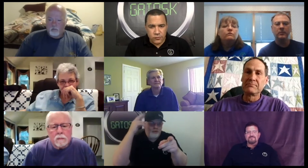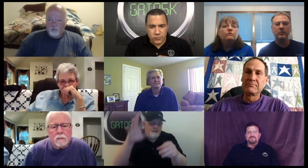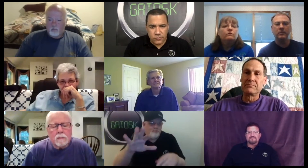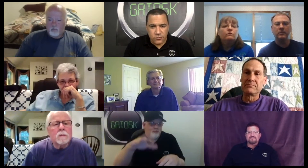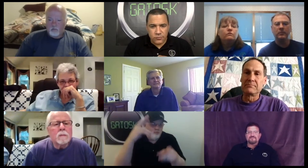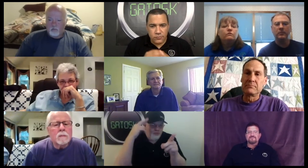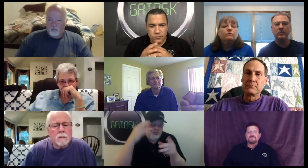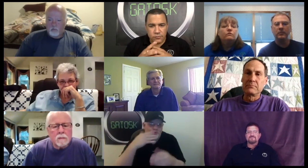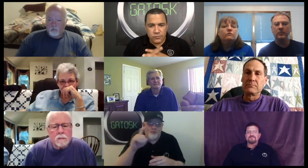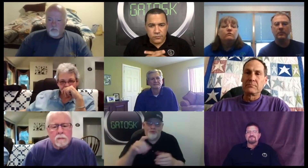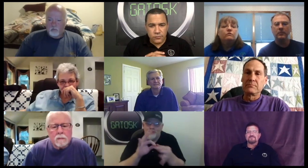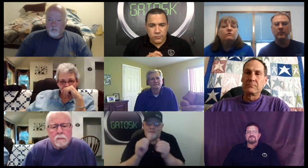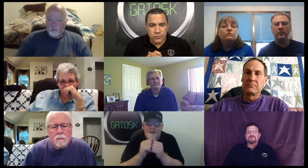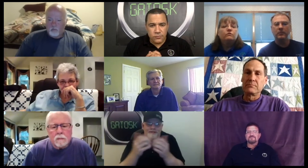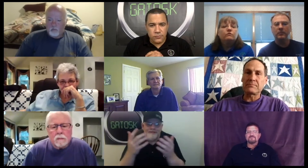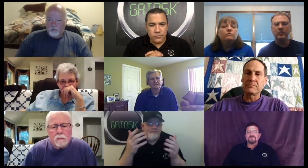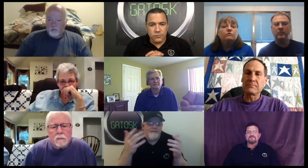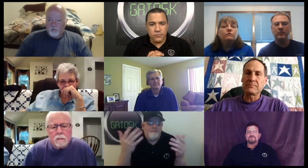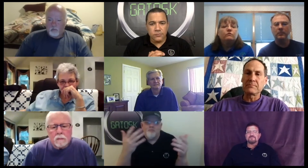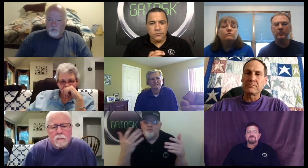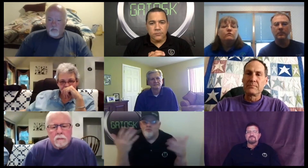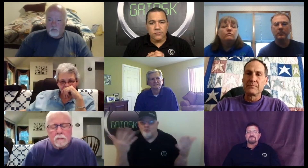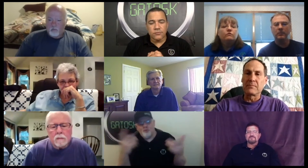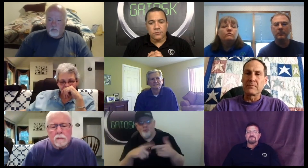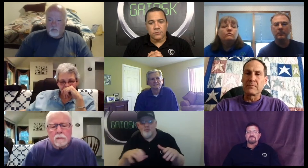Your screen is kind of freezing. You have a very slow connection.